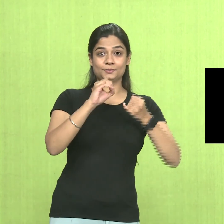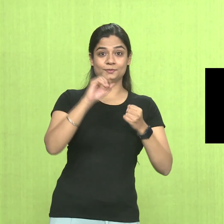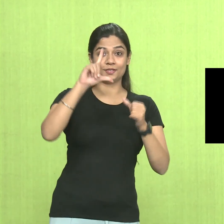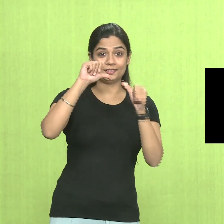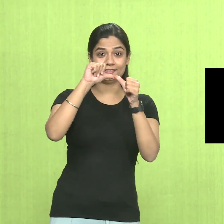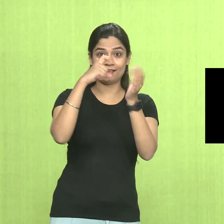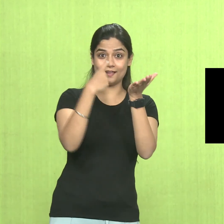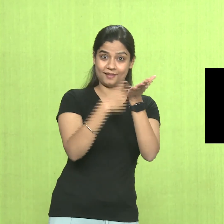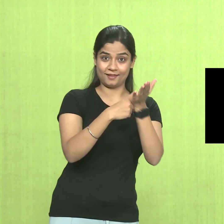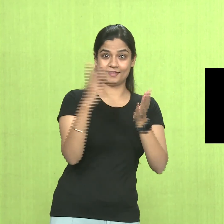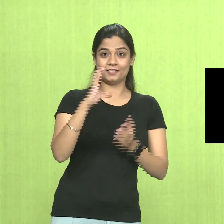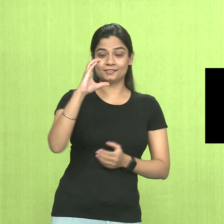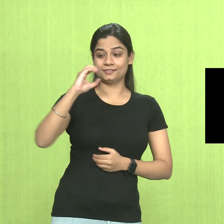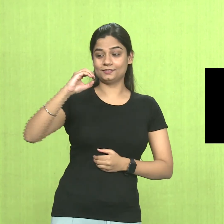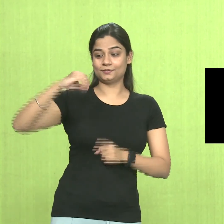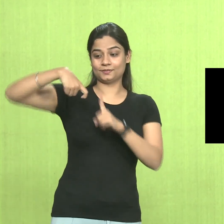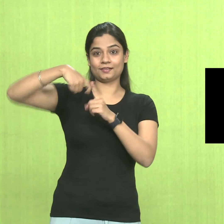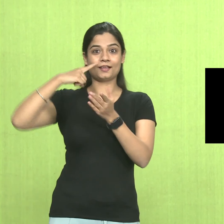The next category is solar cooking.